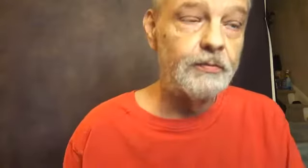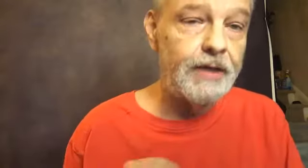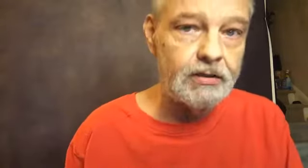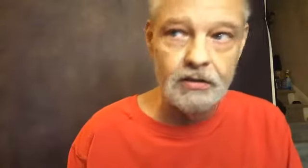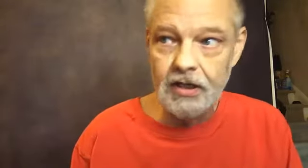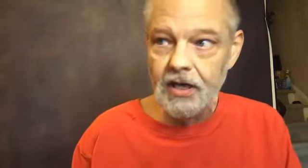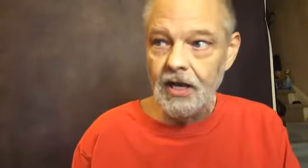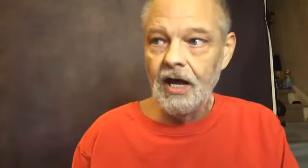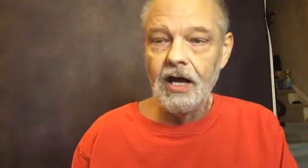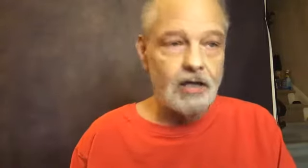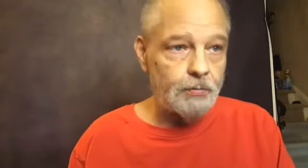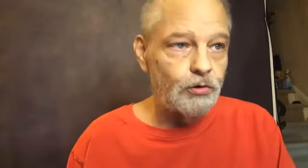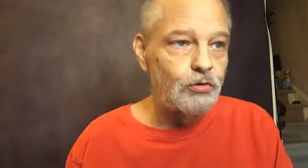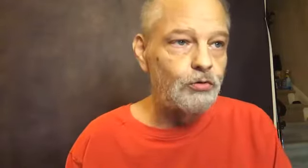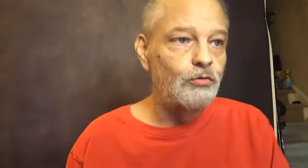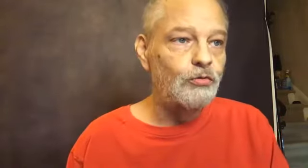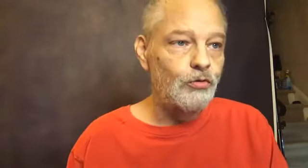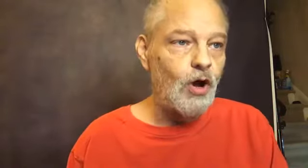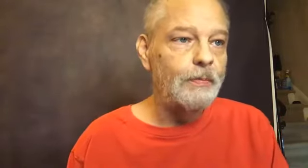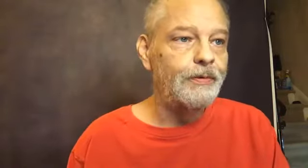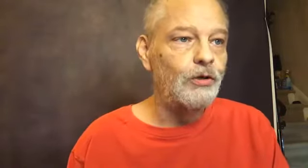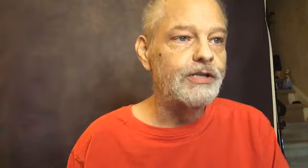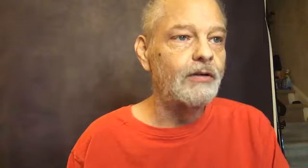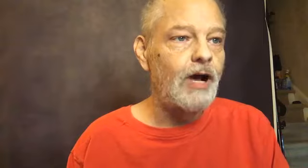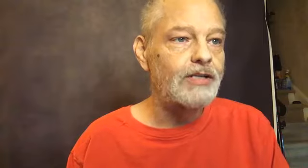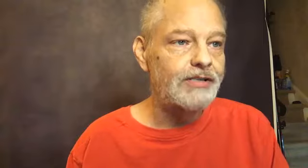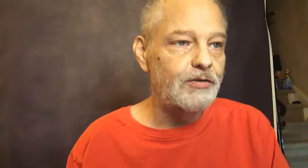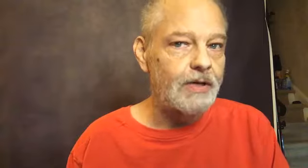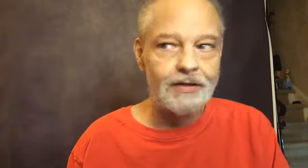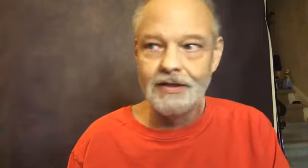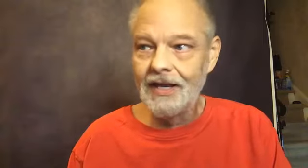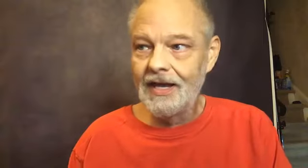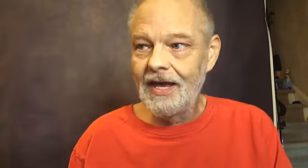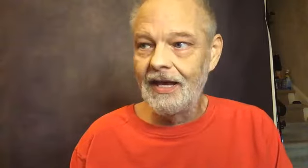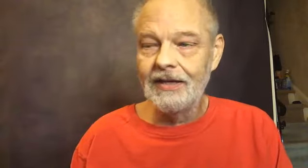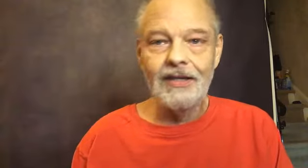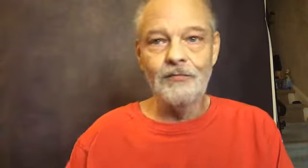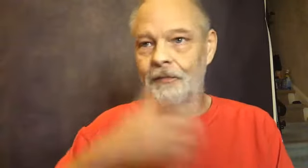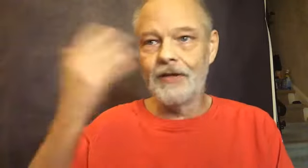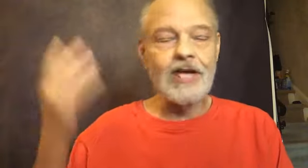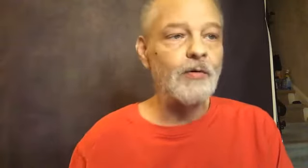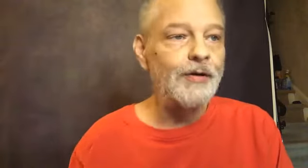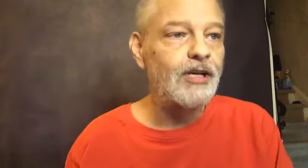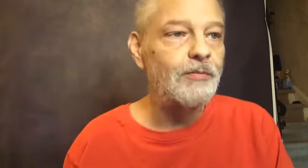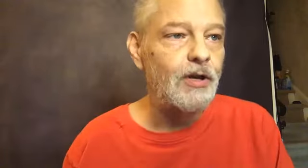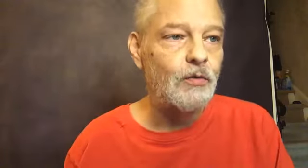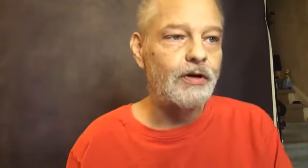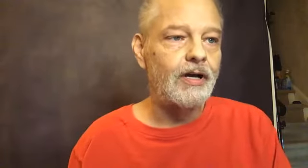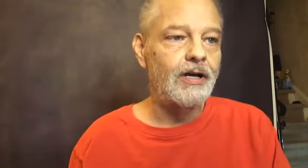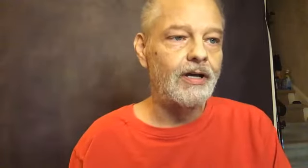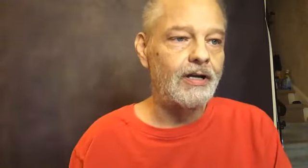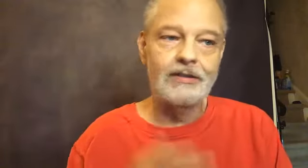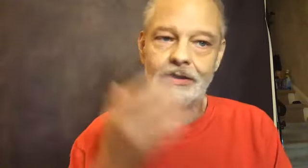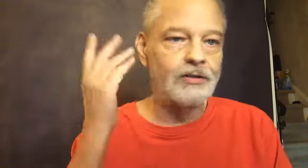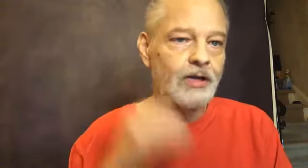meet a couple who grew up using Rochester method. And by the time I met them, they were